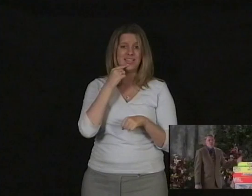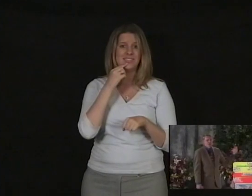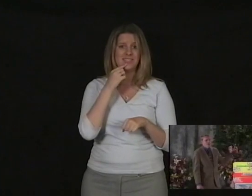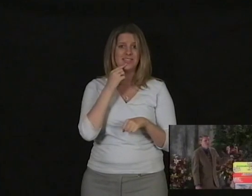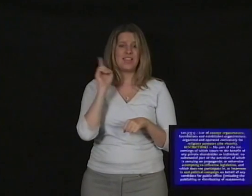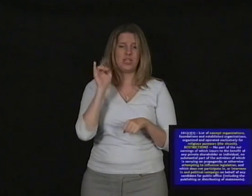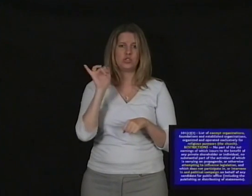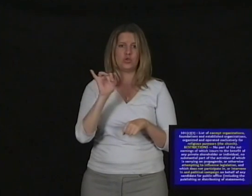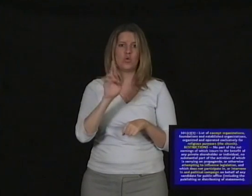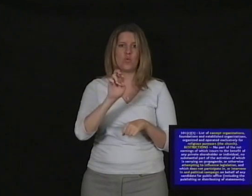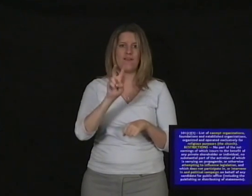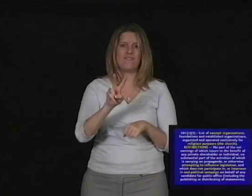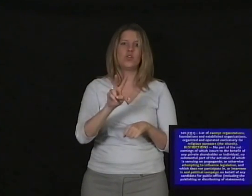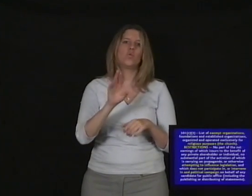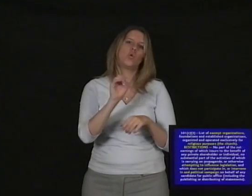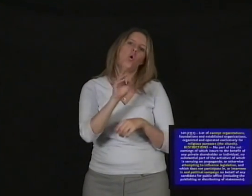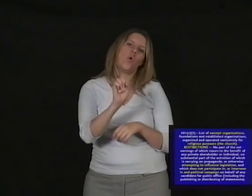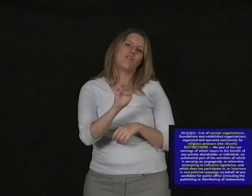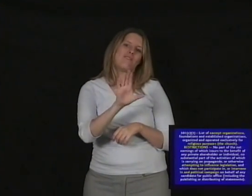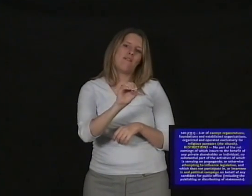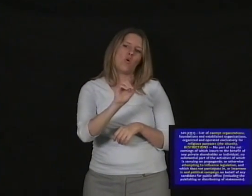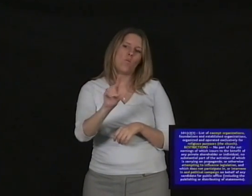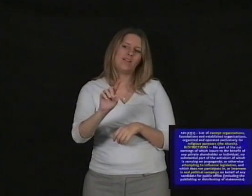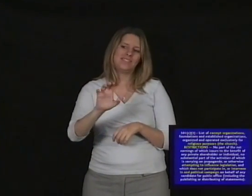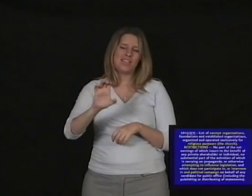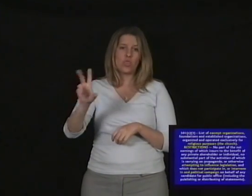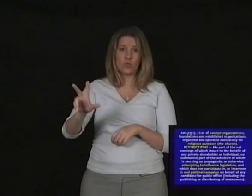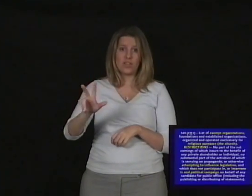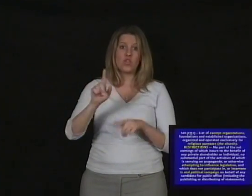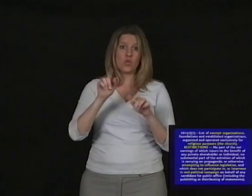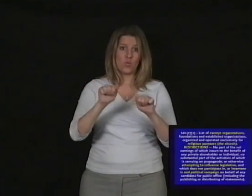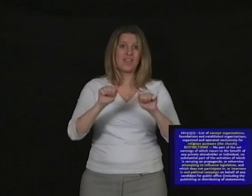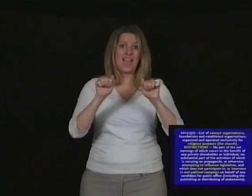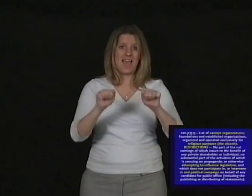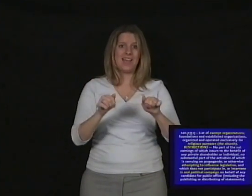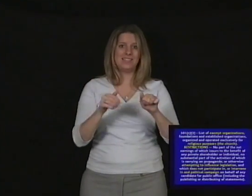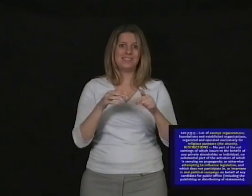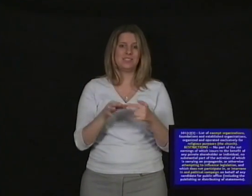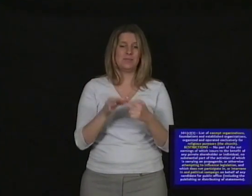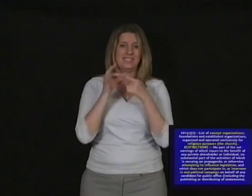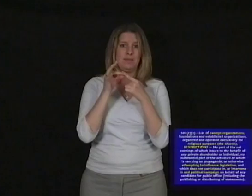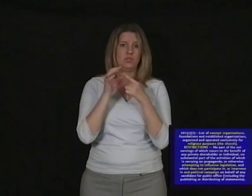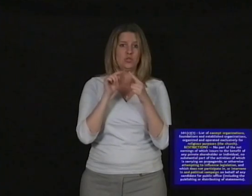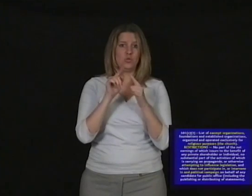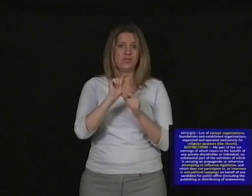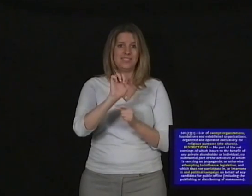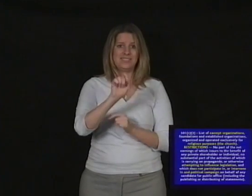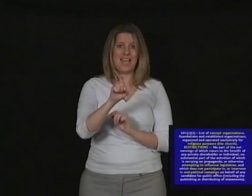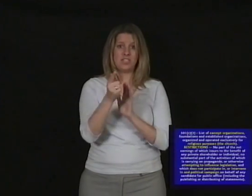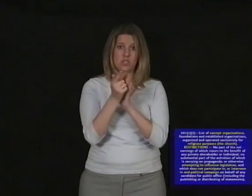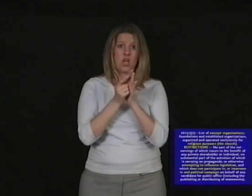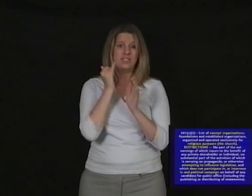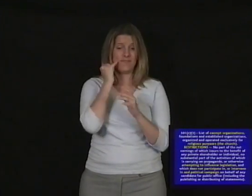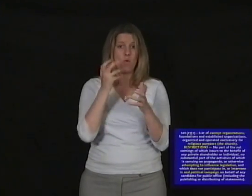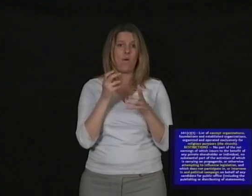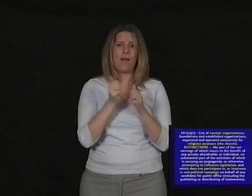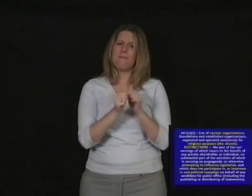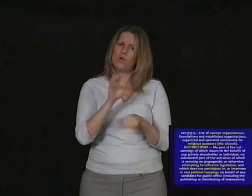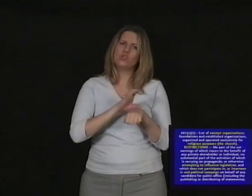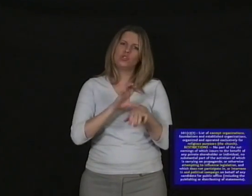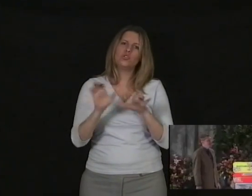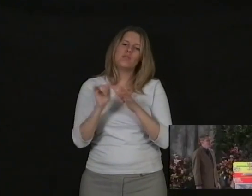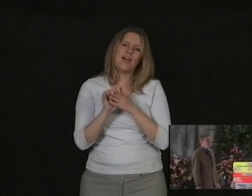Internal Revenue Code 501c3 that you can ask to be an exemption to the tax laws if you'd like. And most churches do